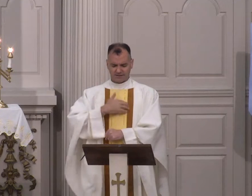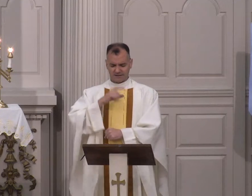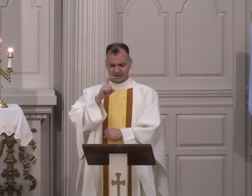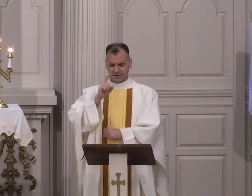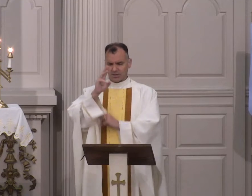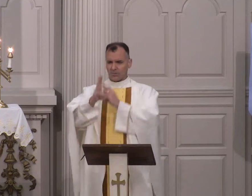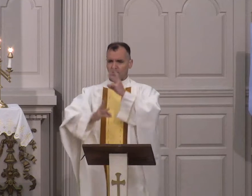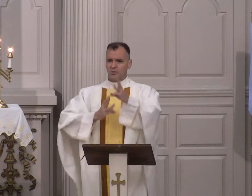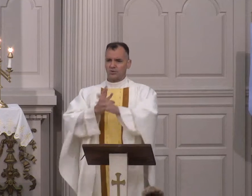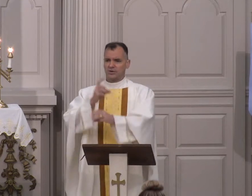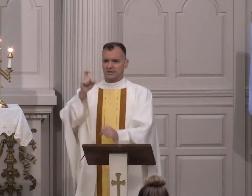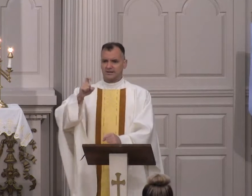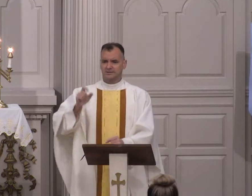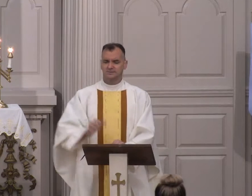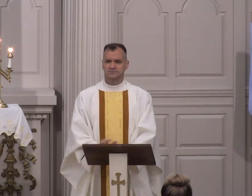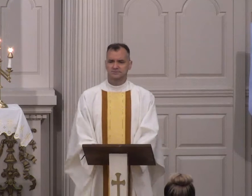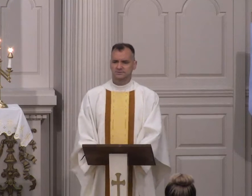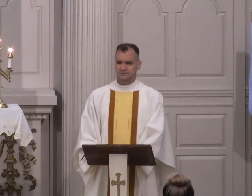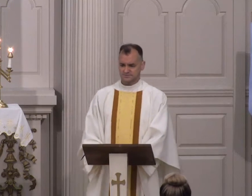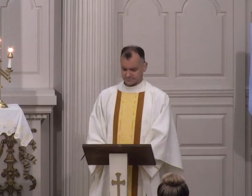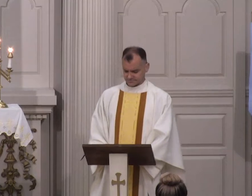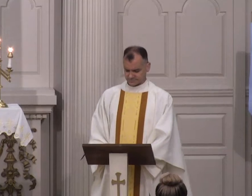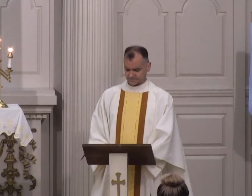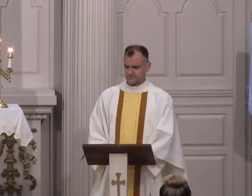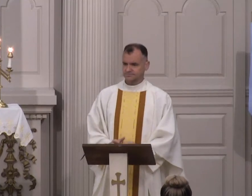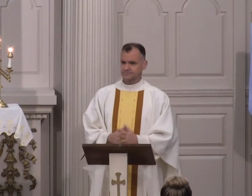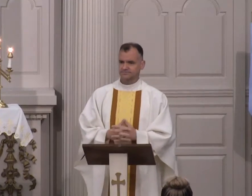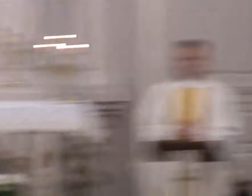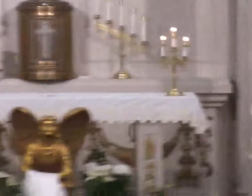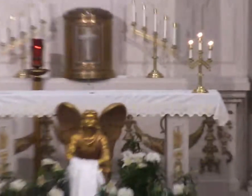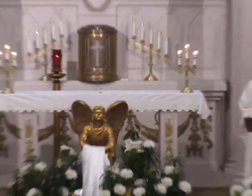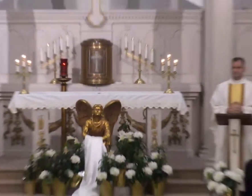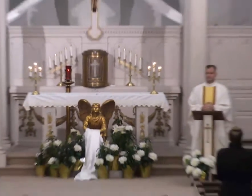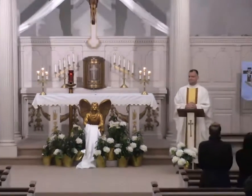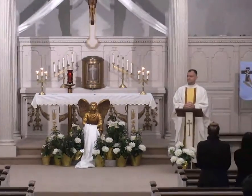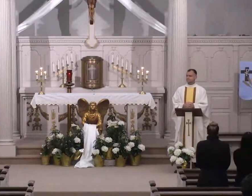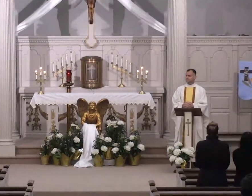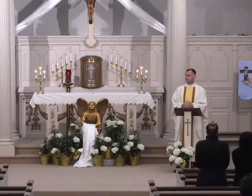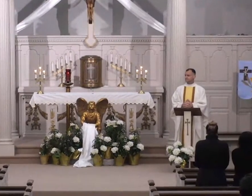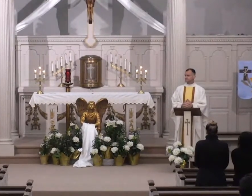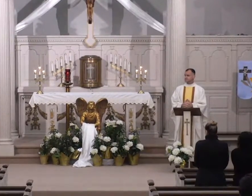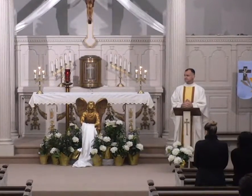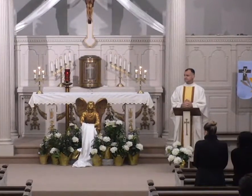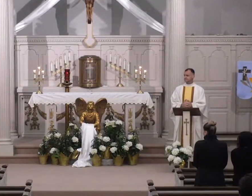Father, we now offer you our prayers for our needs and the needs of the world.